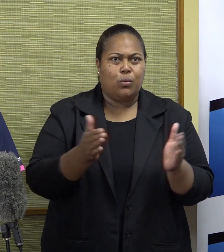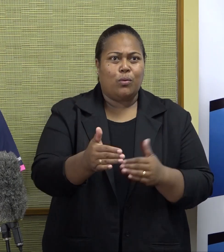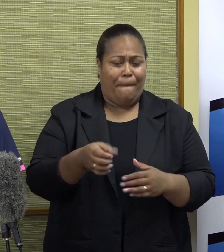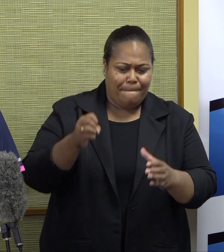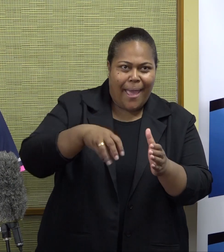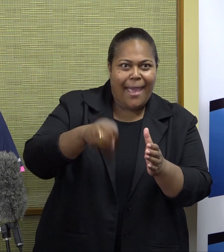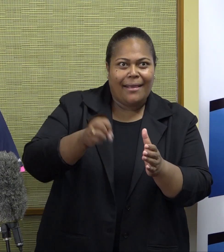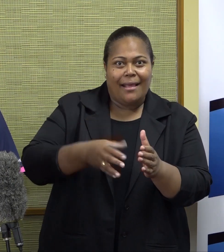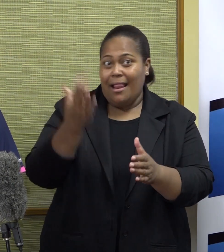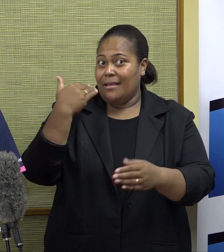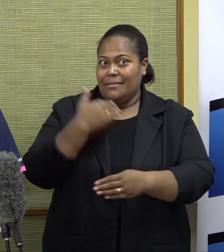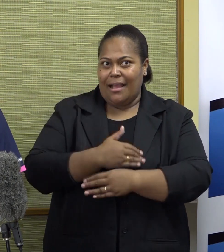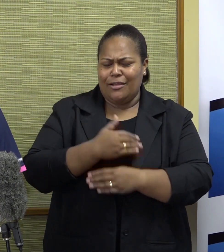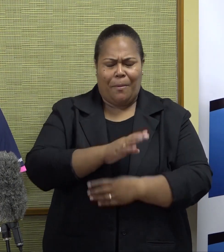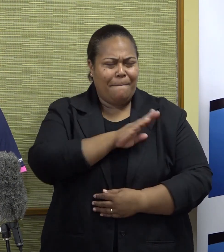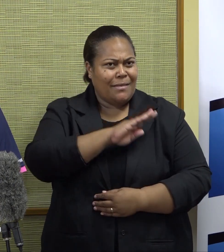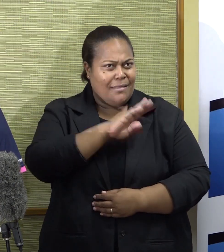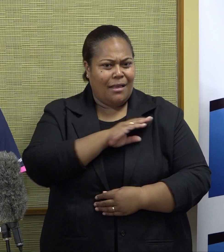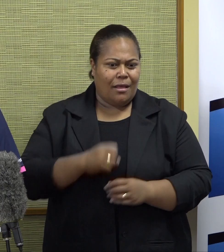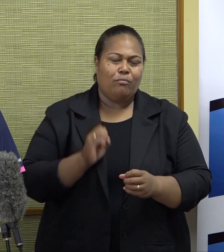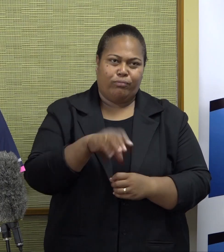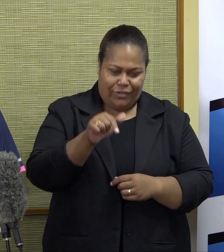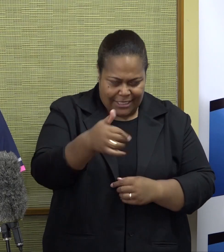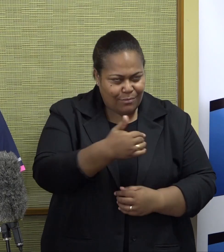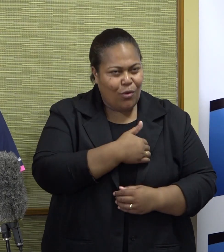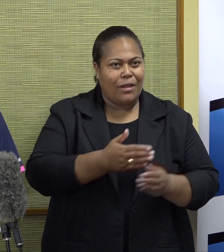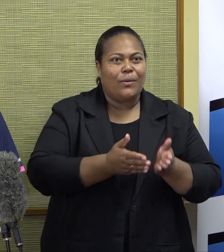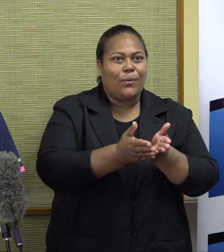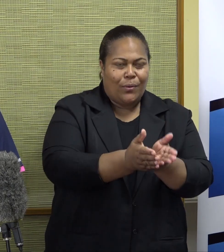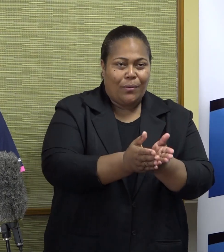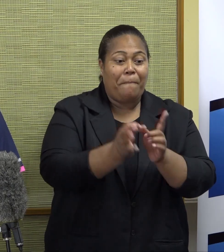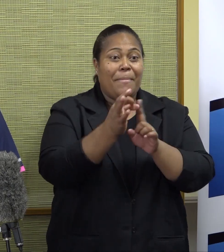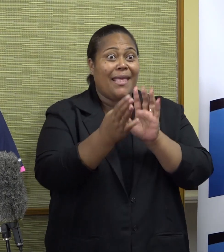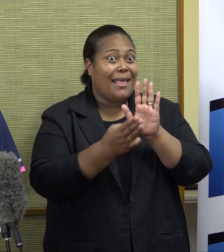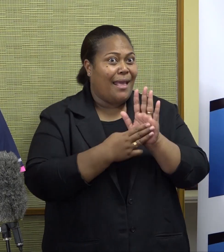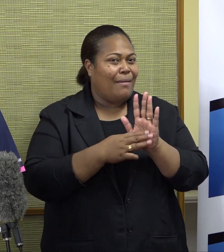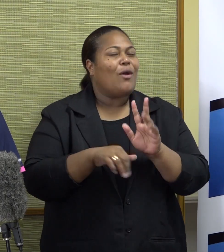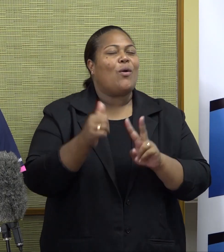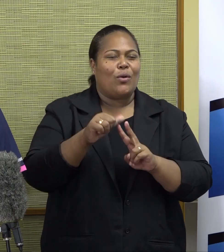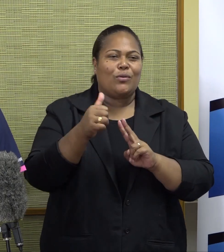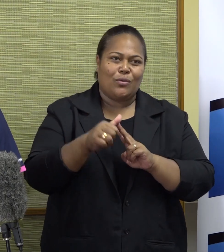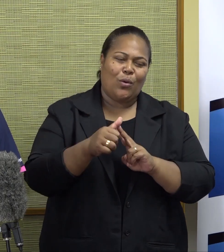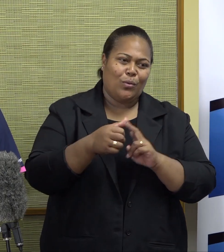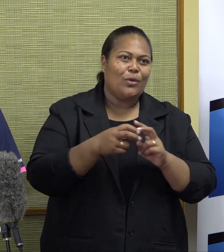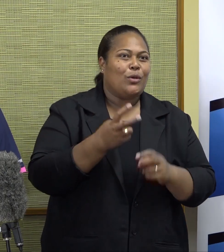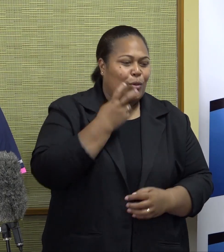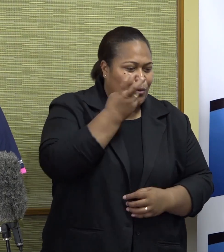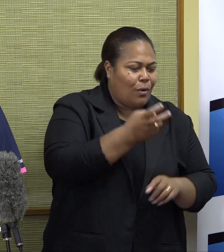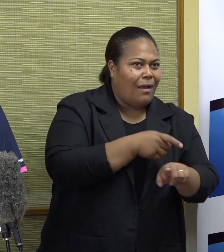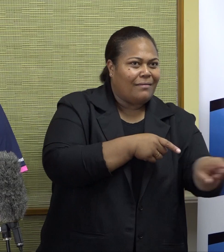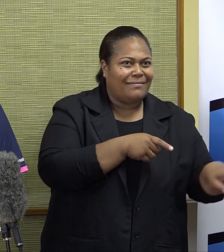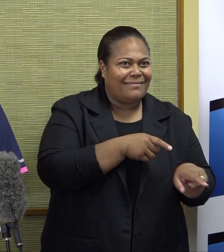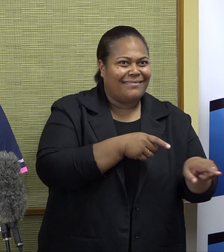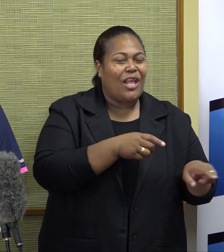night. Currently, the Honourable Prime Minister also departed this morning and is currently touring the Northern